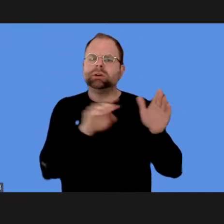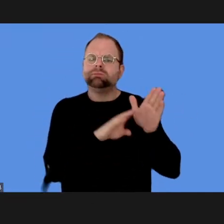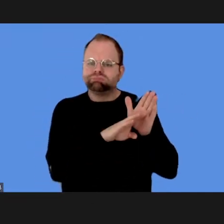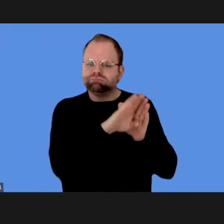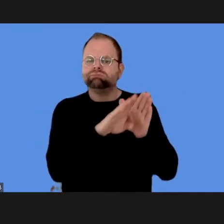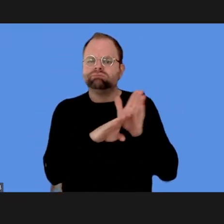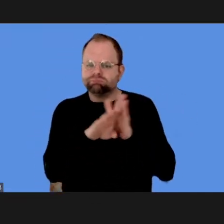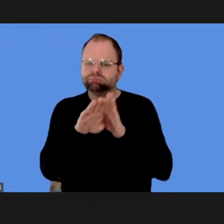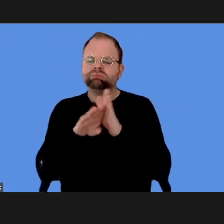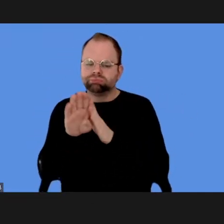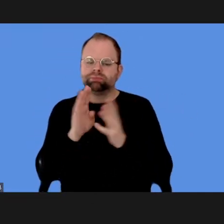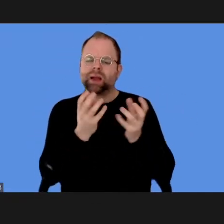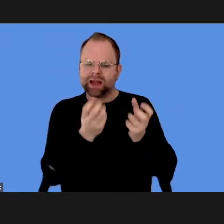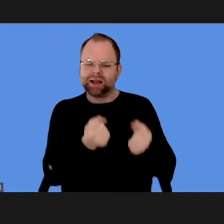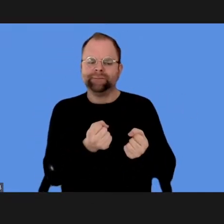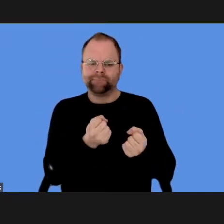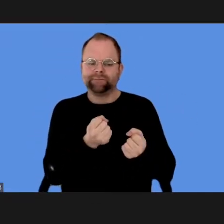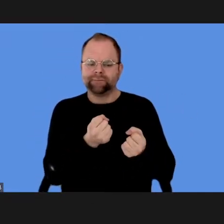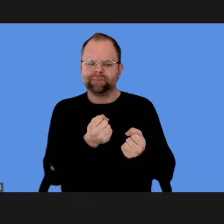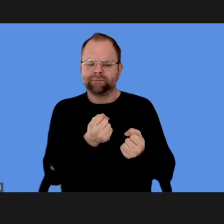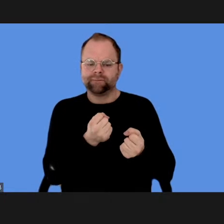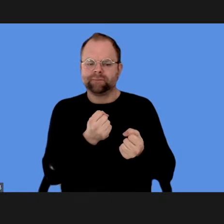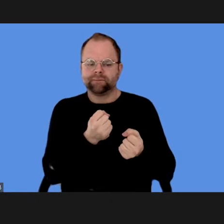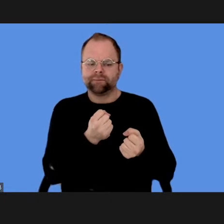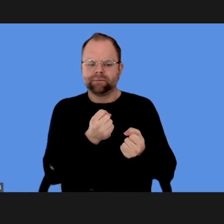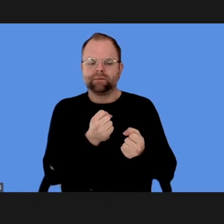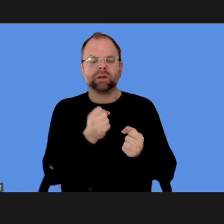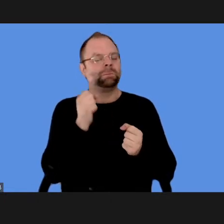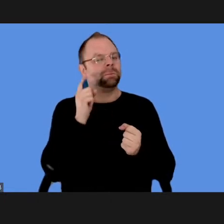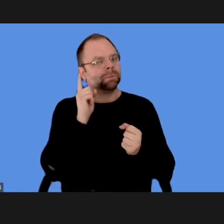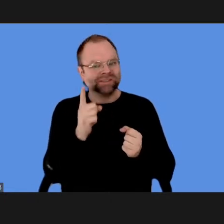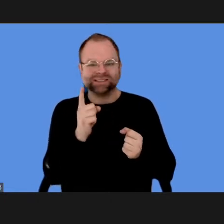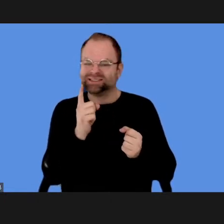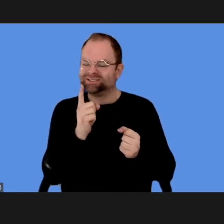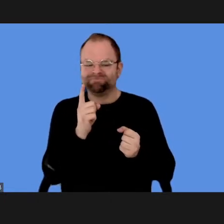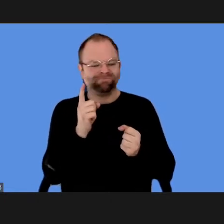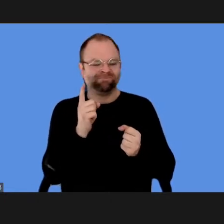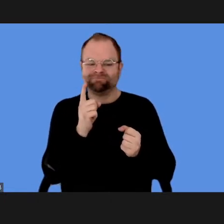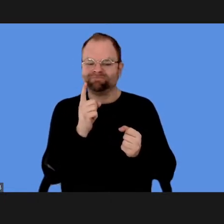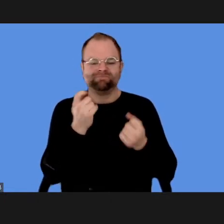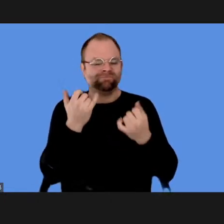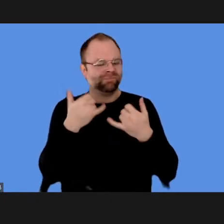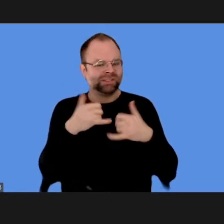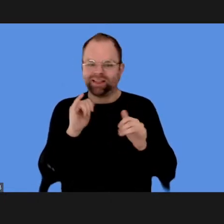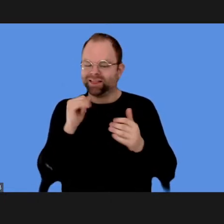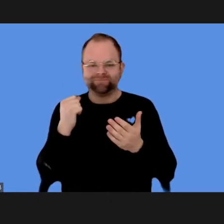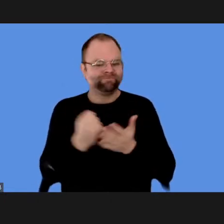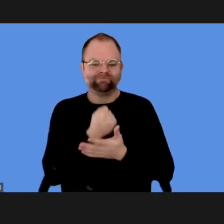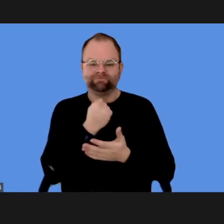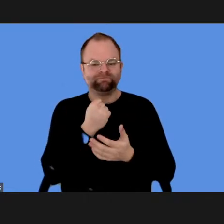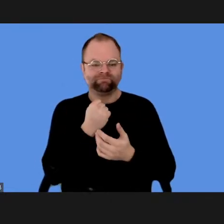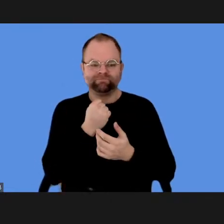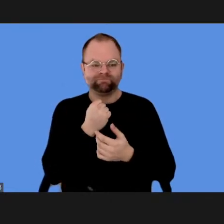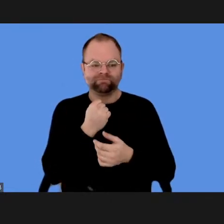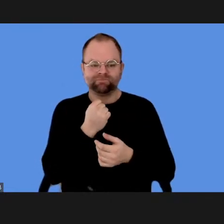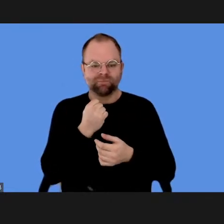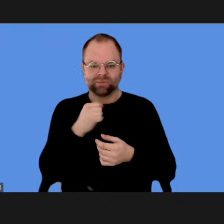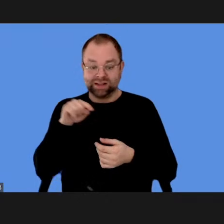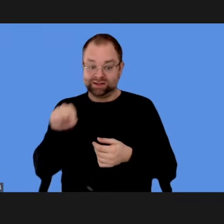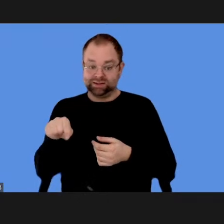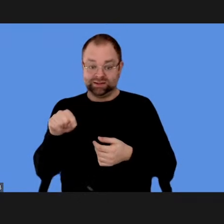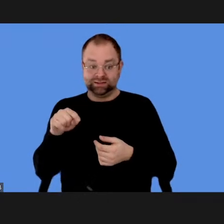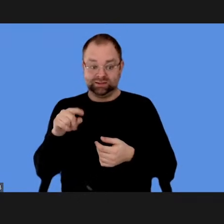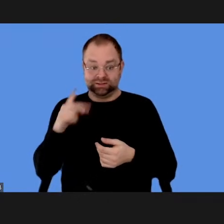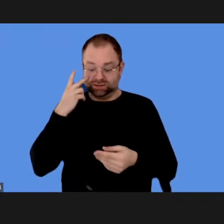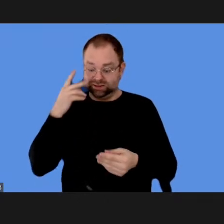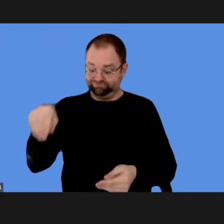Almost more than 2/3 of African countries have no up-to-date legal frameworks on which